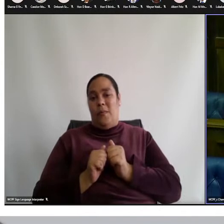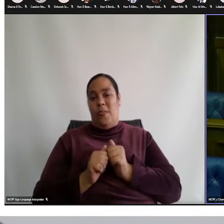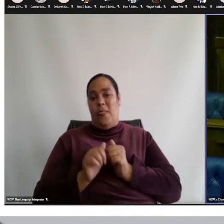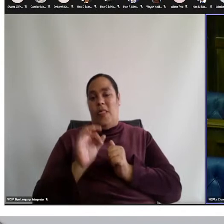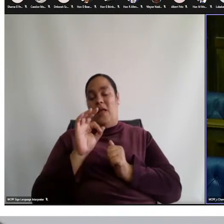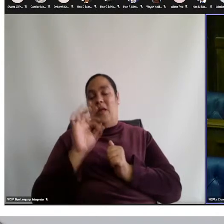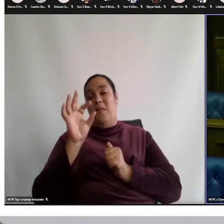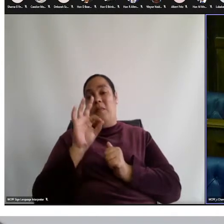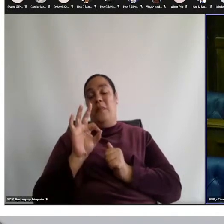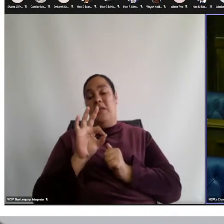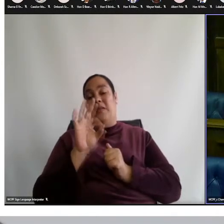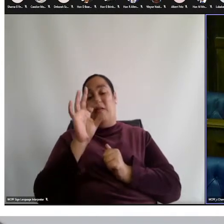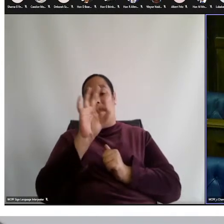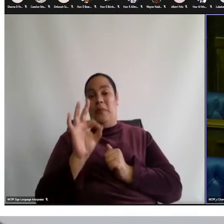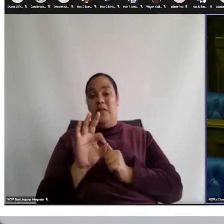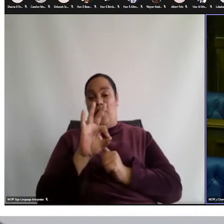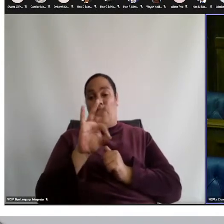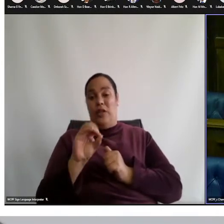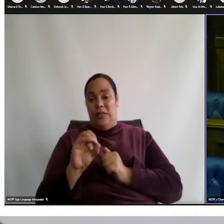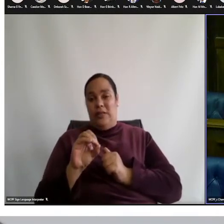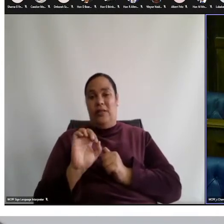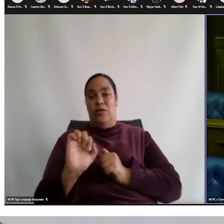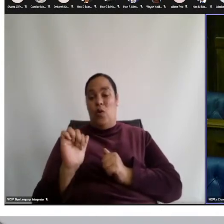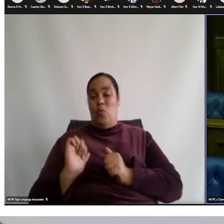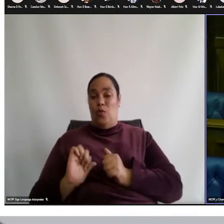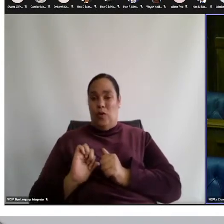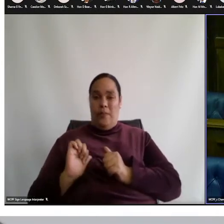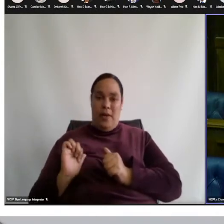30% of those municipalities are now